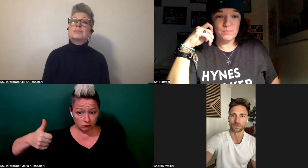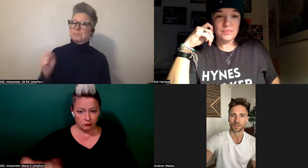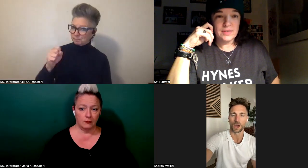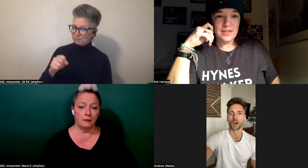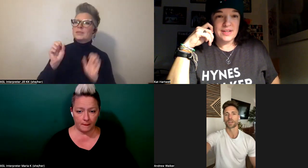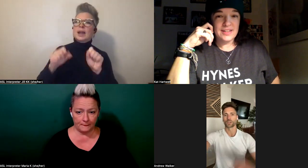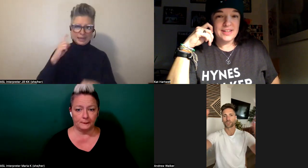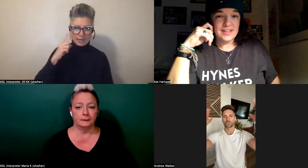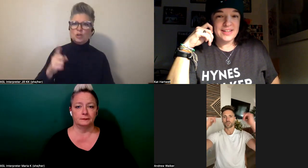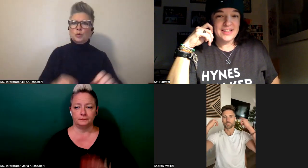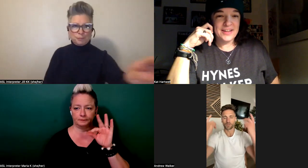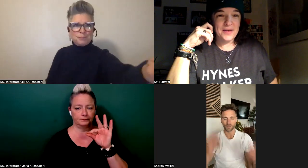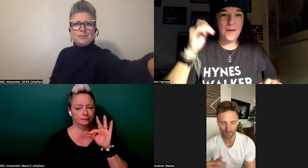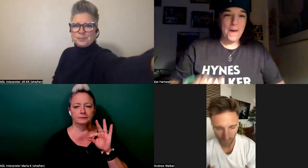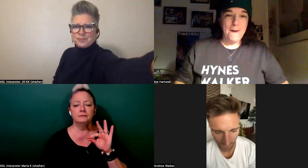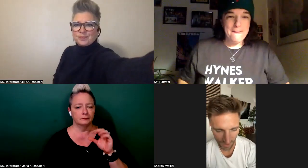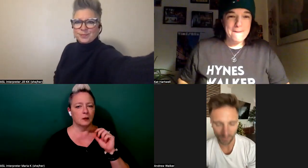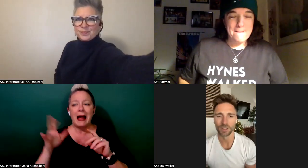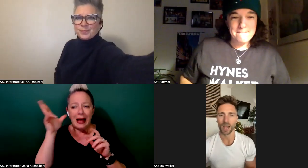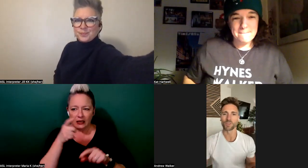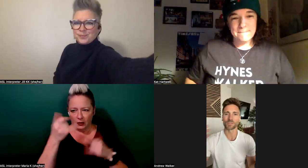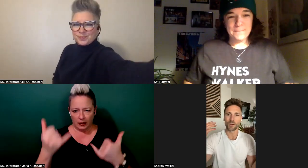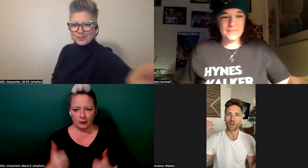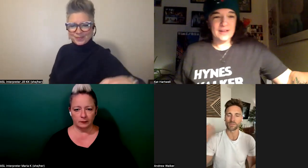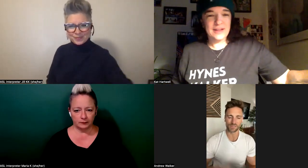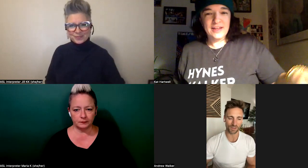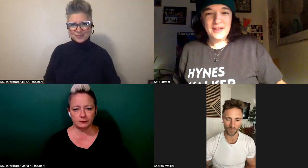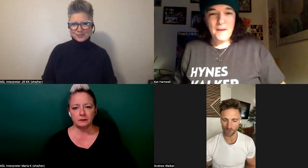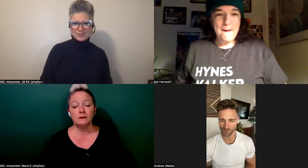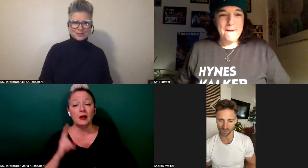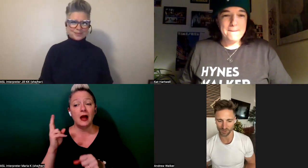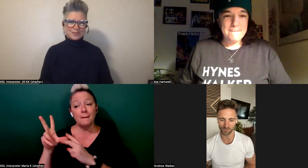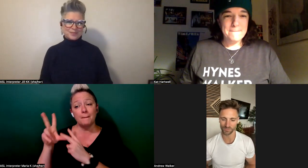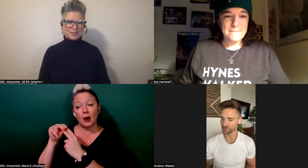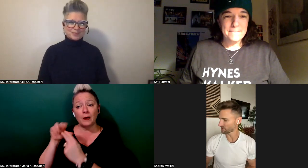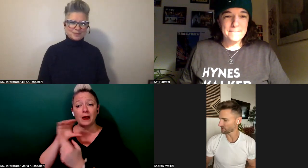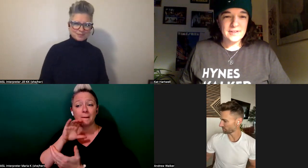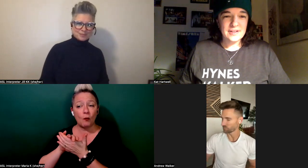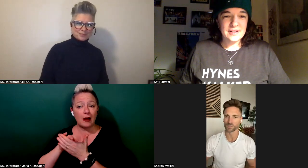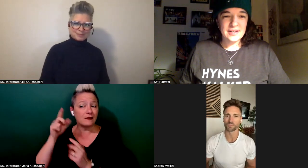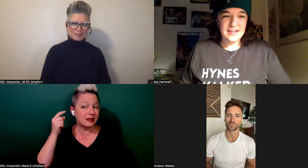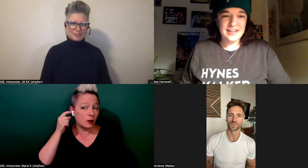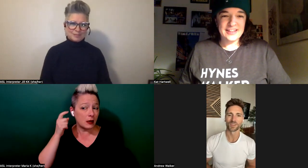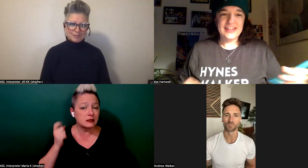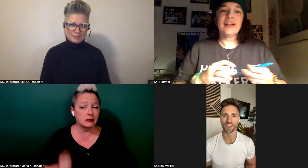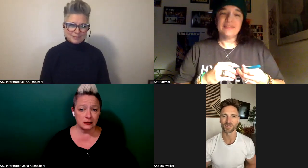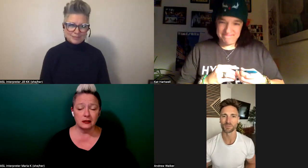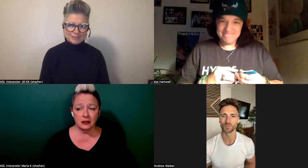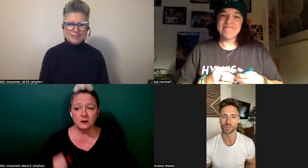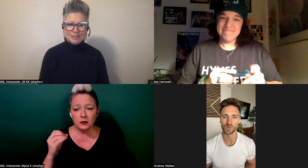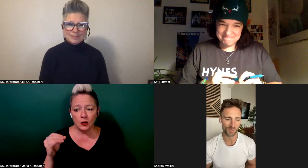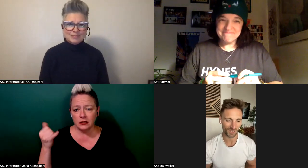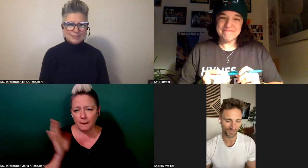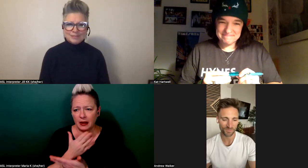you. Okay, good. You're my earphones now. I'm using my wife's earphones, so she was playing